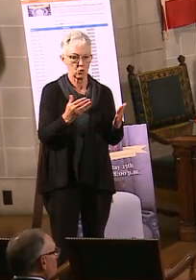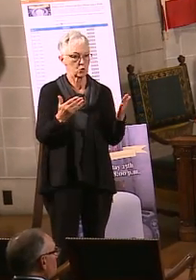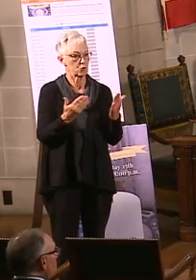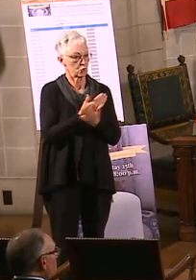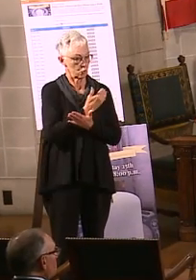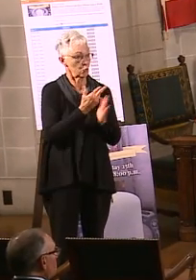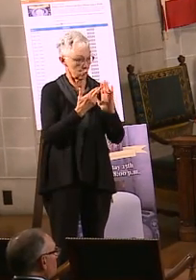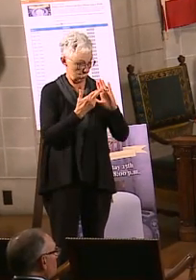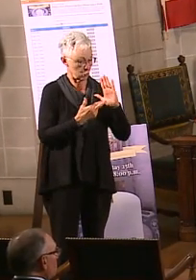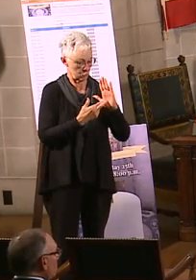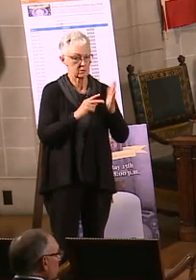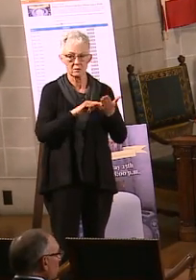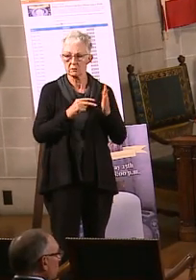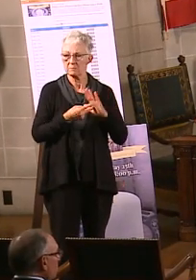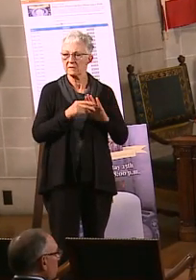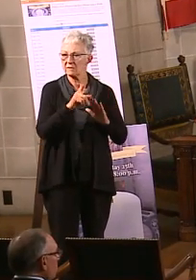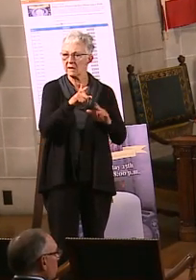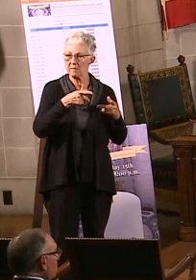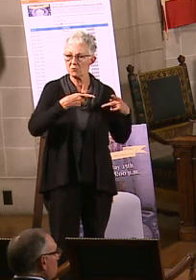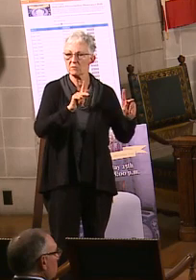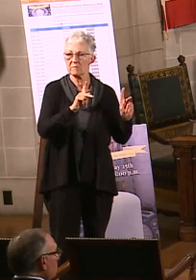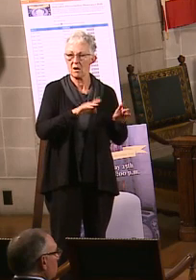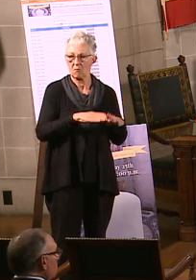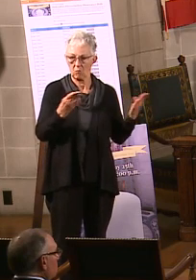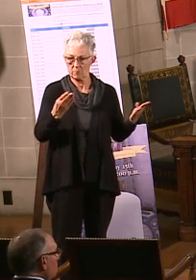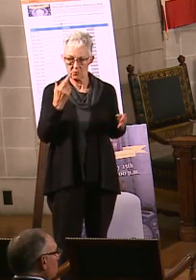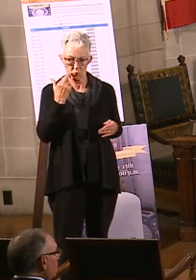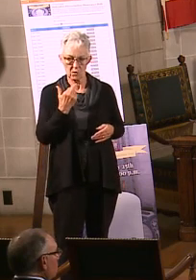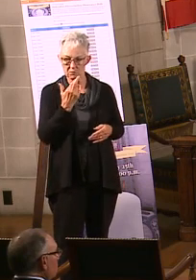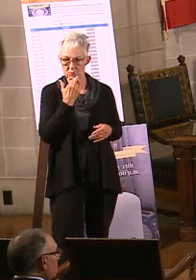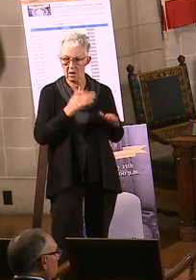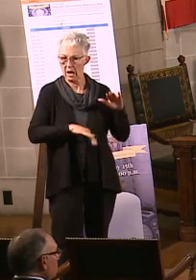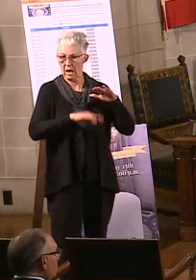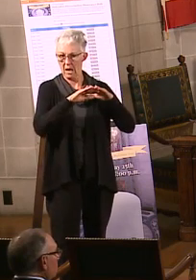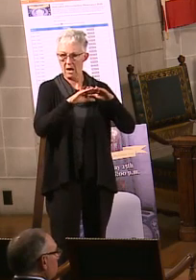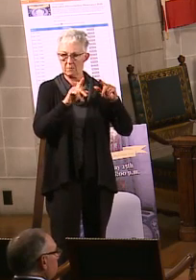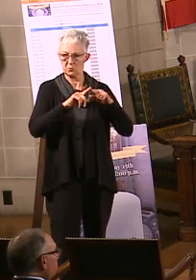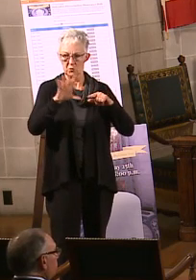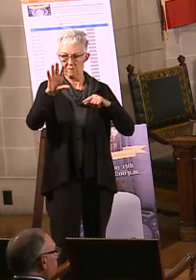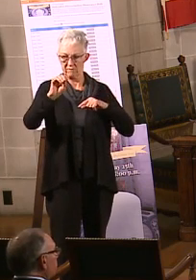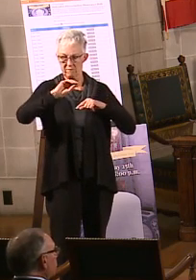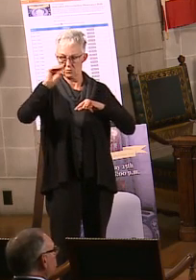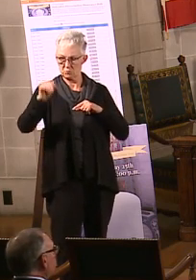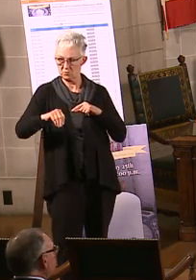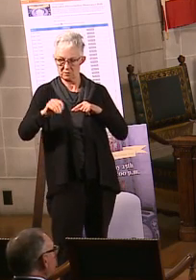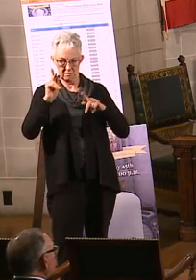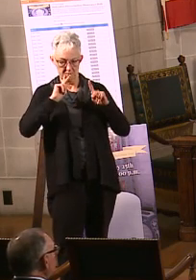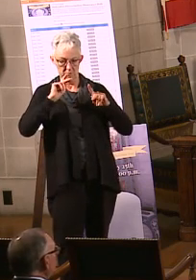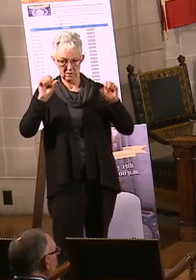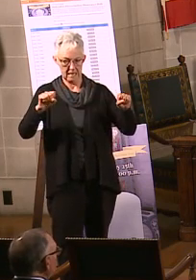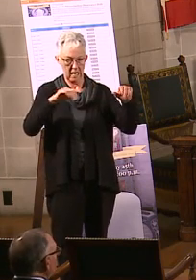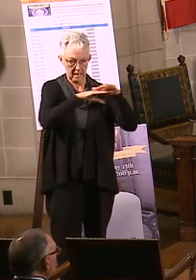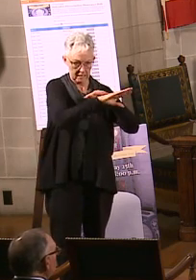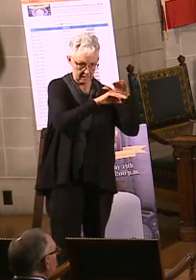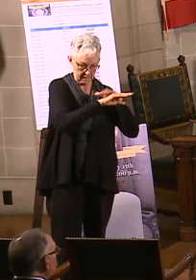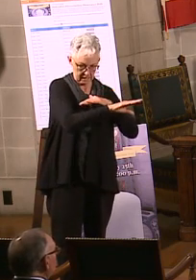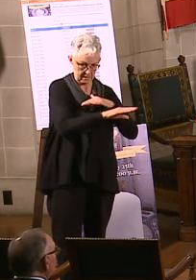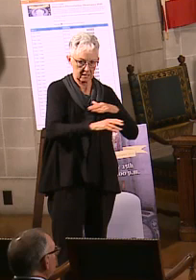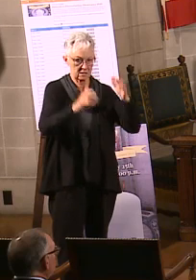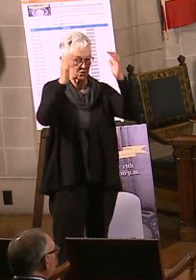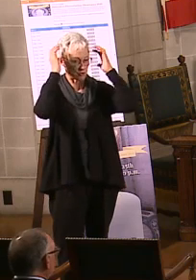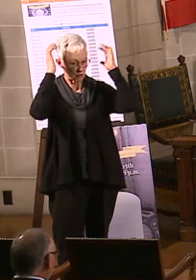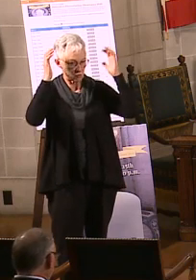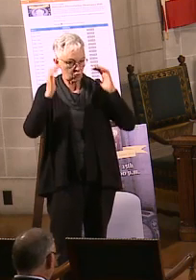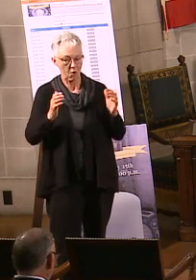for restaurants to open at 50% capacity, that you can have salons and barbershops, tattoo